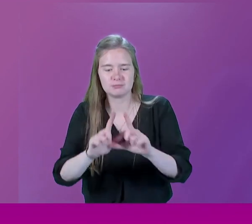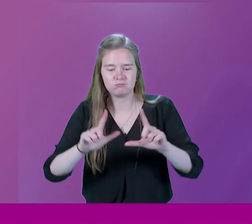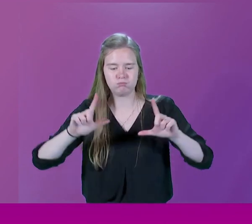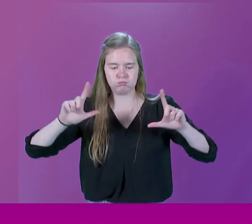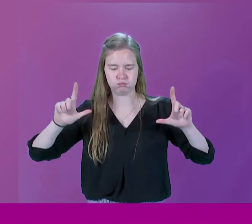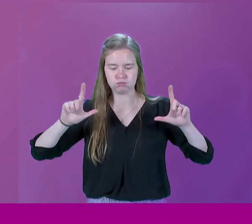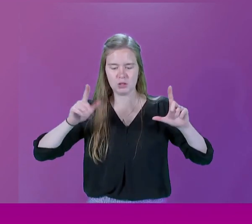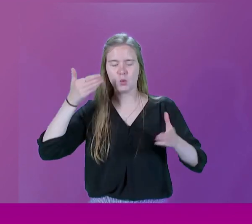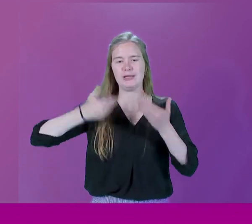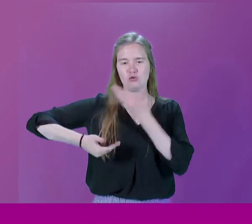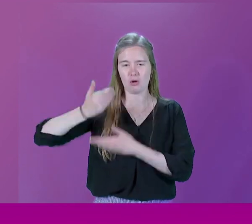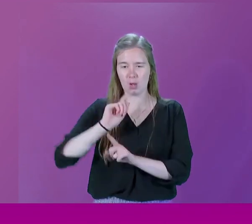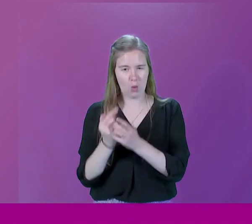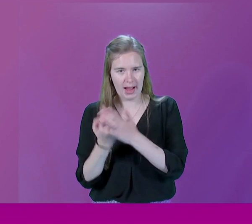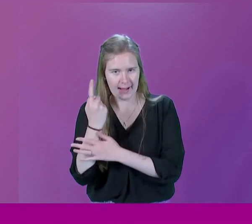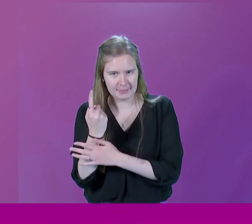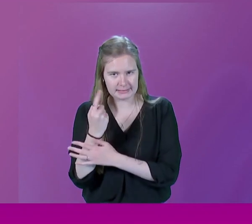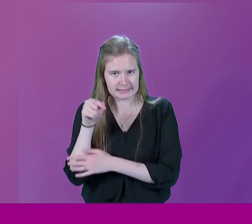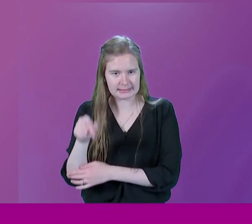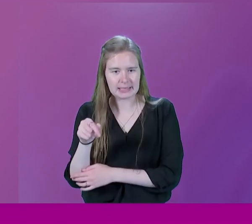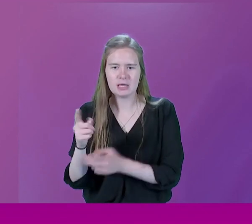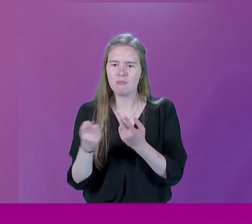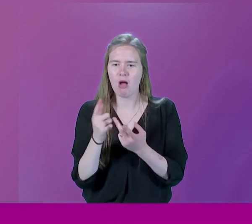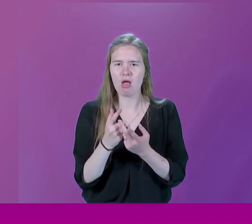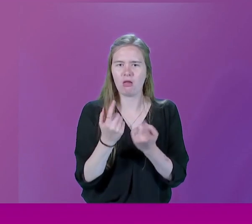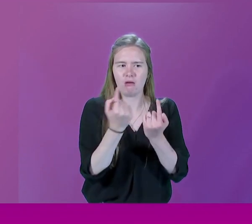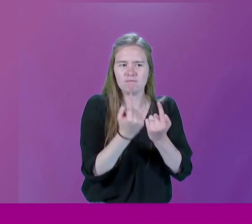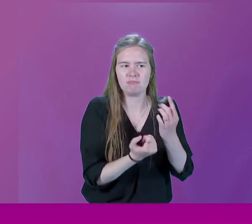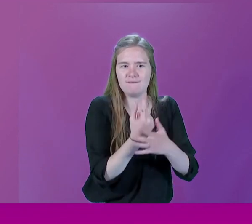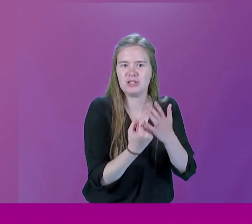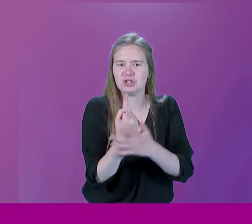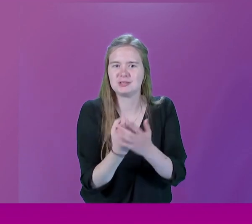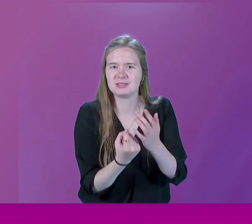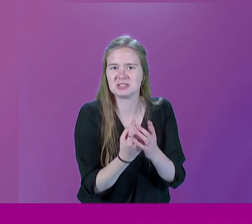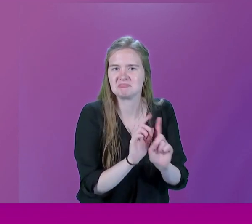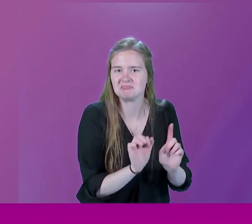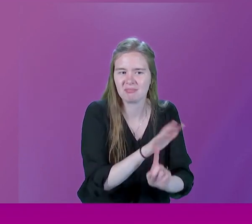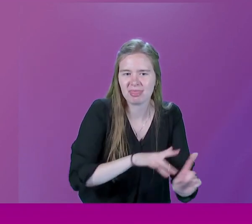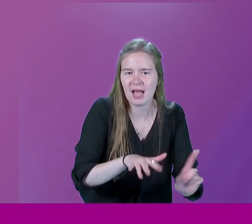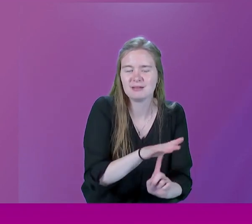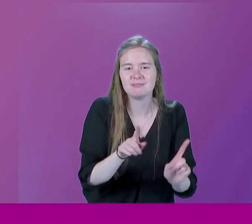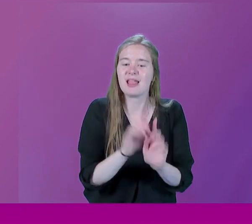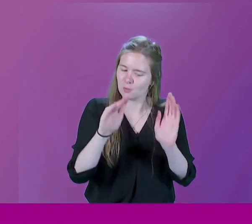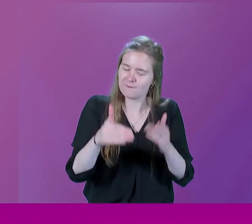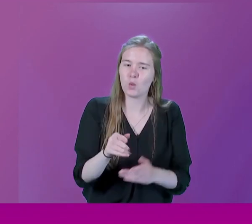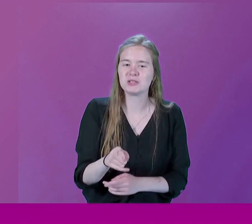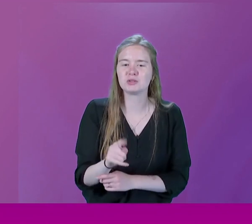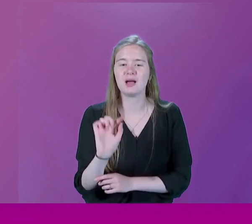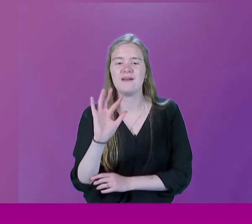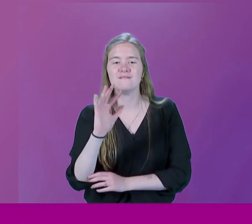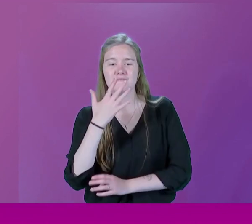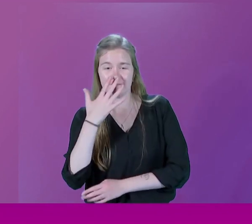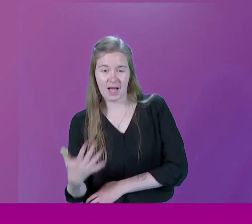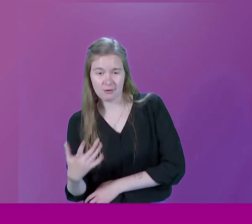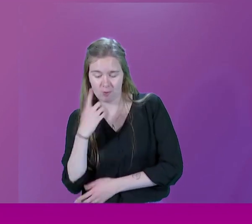and thinking, well, historically, what was happening there? What other inventions were happening? You know, all sorts of things like that. So a 5-year-old